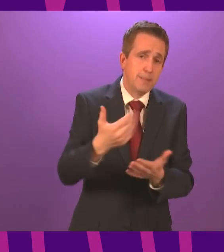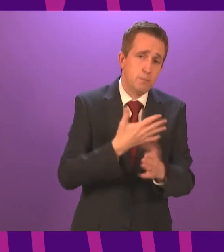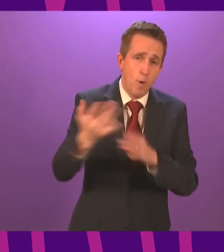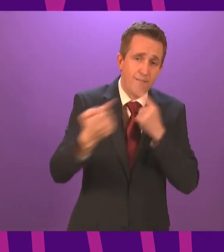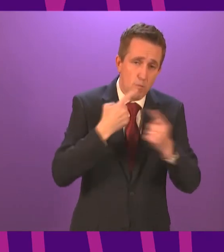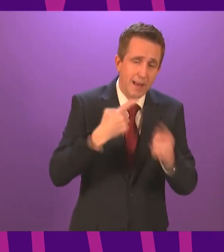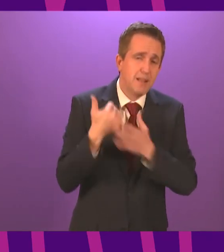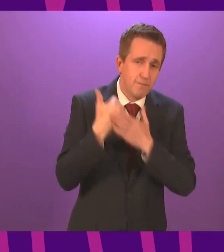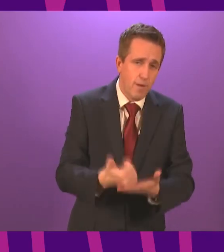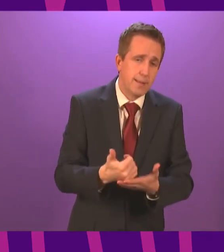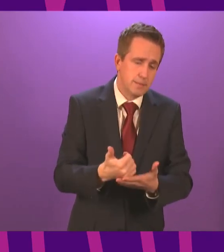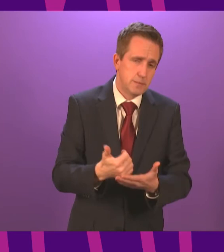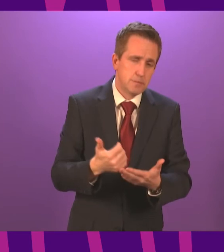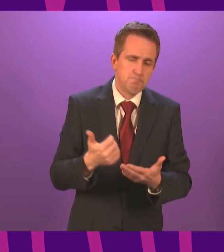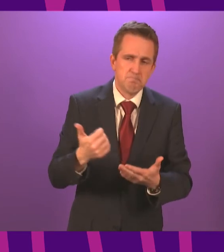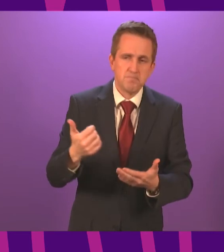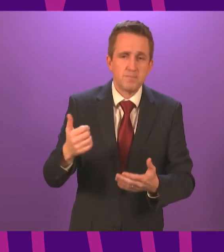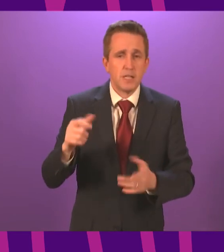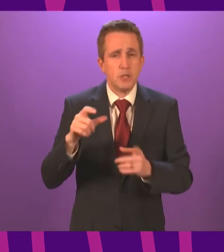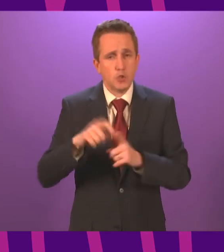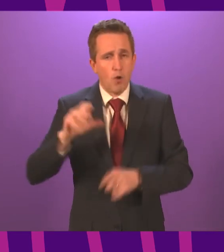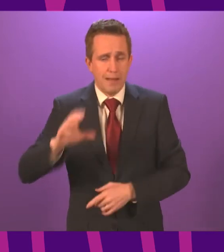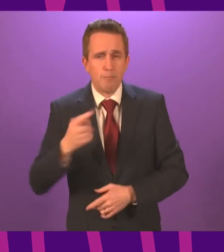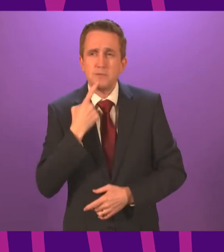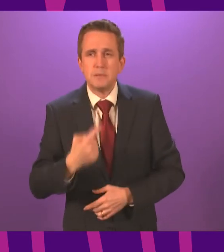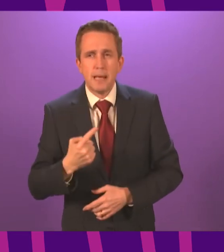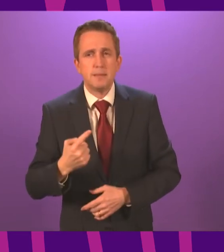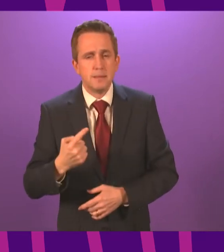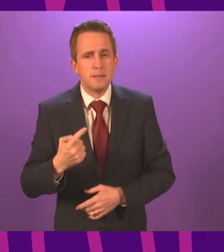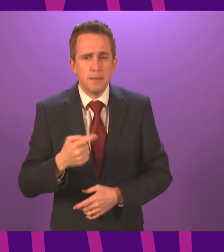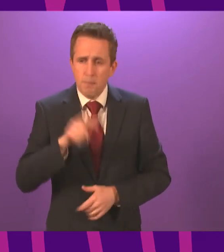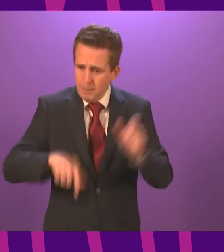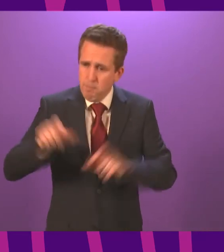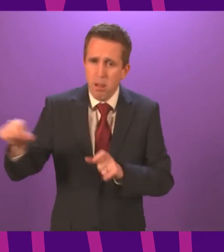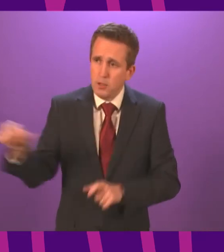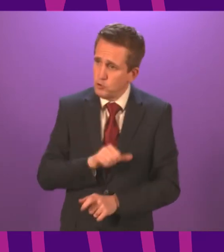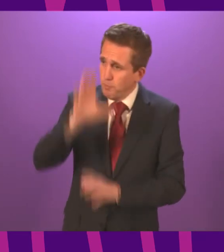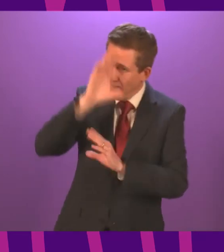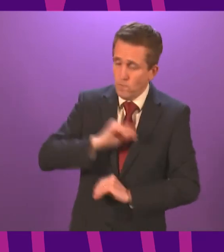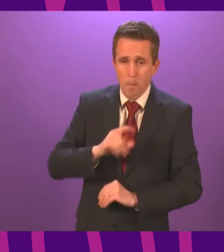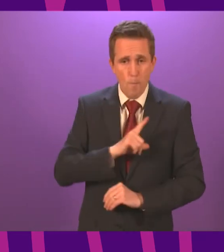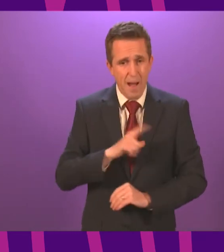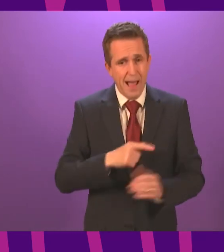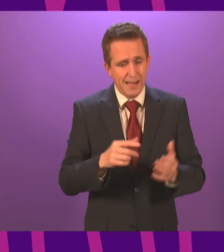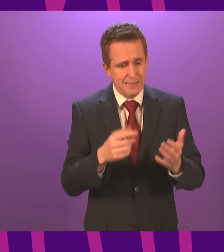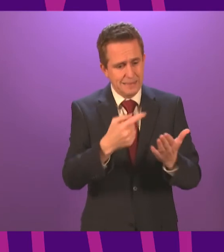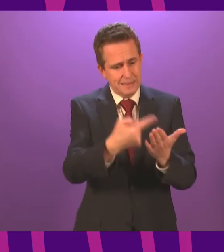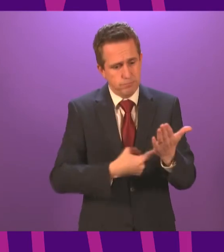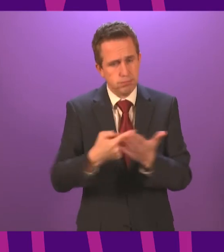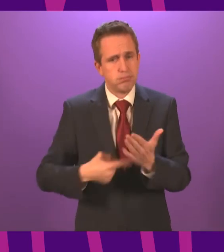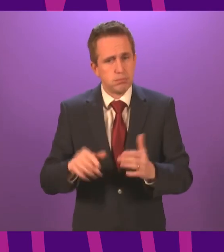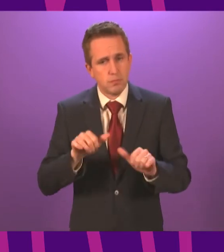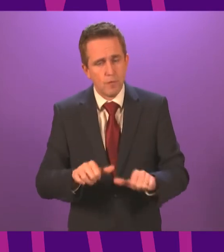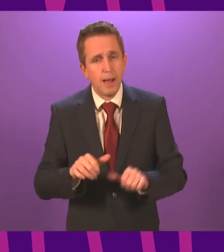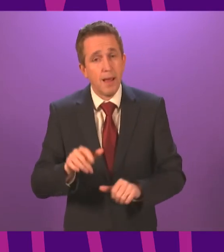that. He said also he thinks people have a right to know why the restrictions have been necessary. The main point I would disagree with